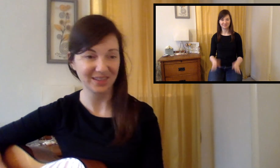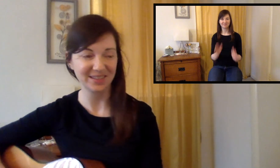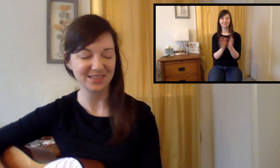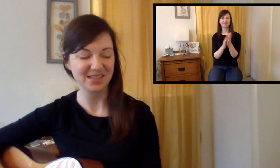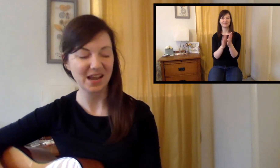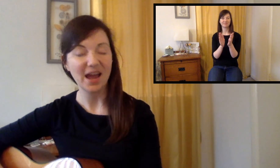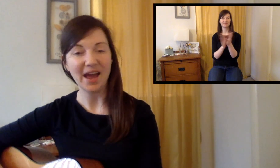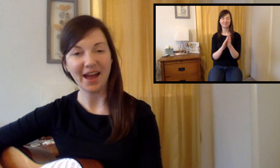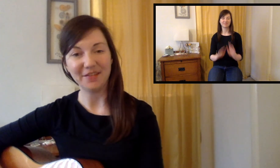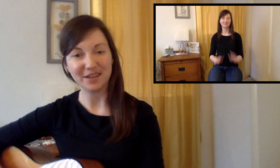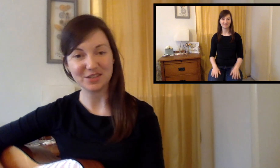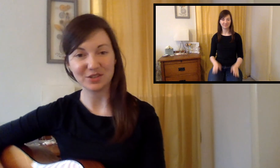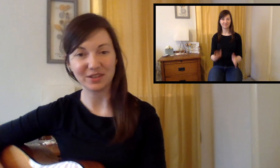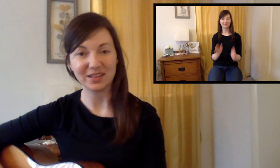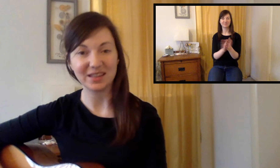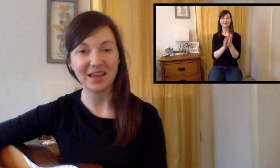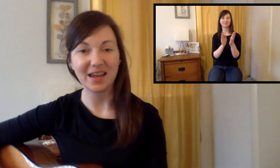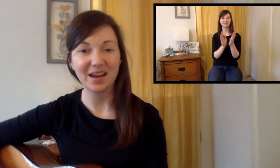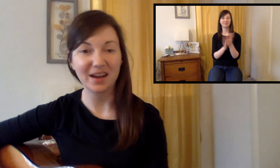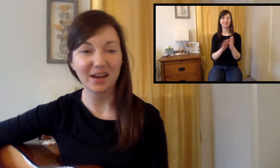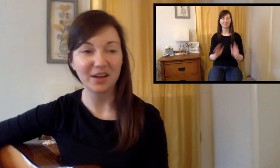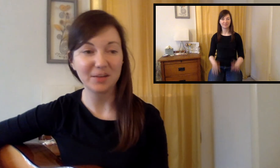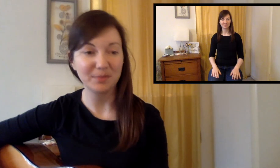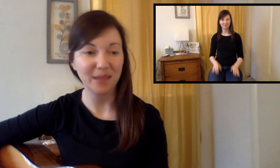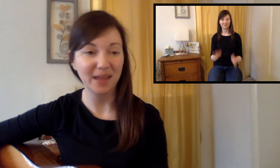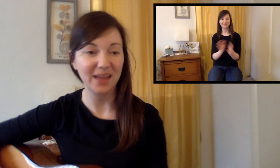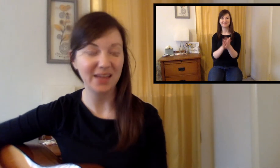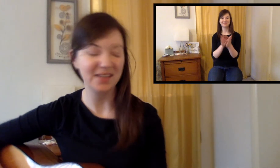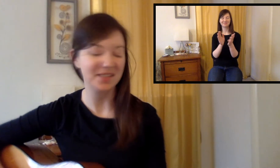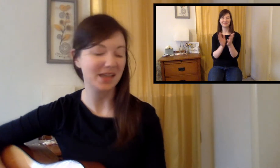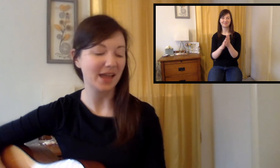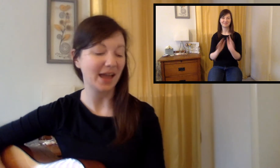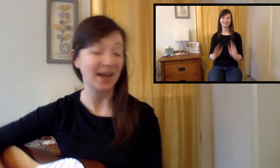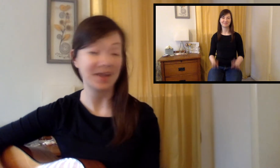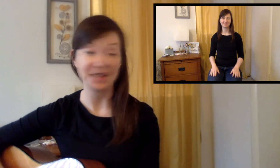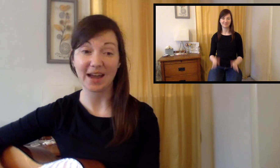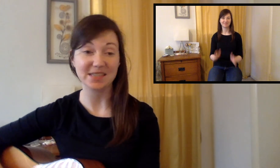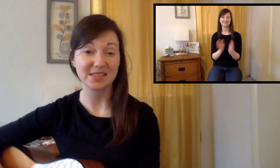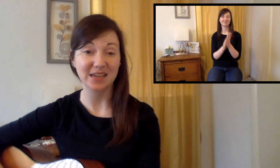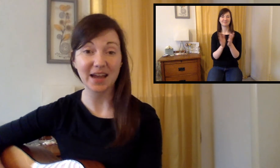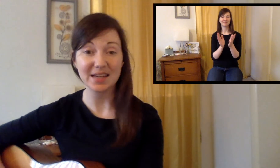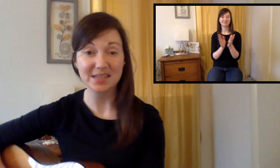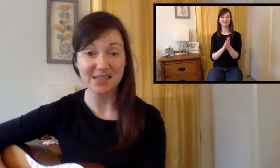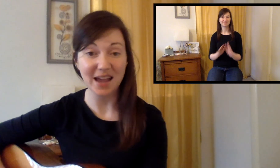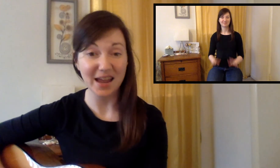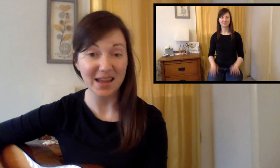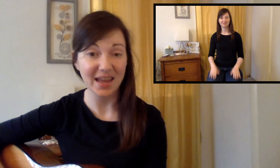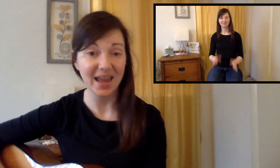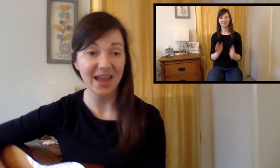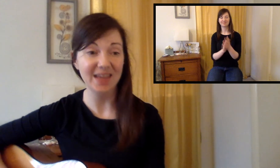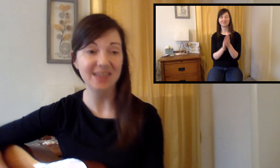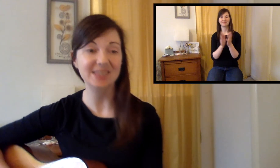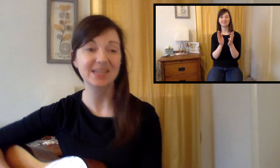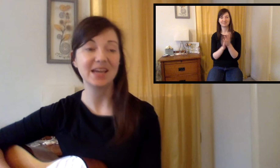stars, have I stood there amazed and asked as I gazed if